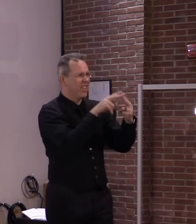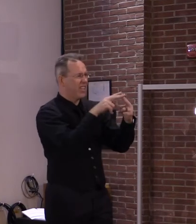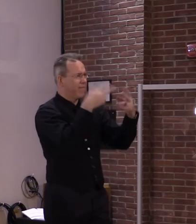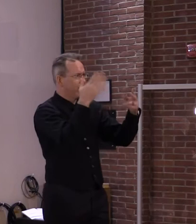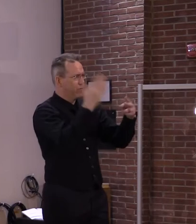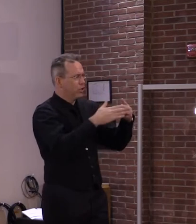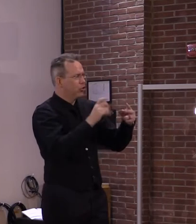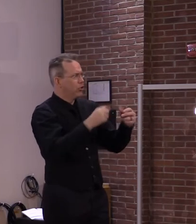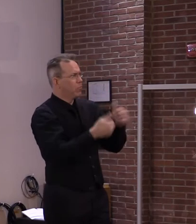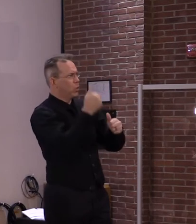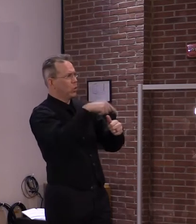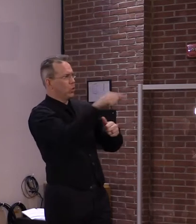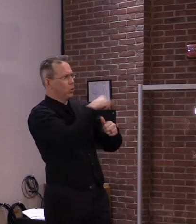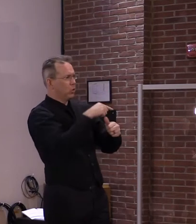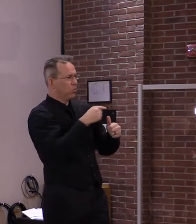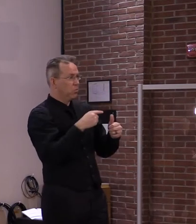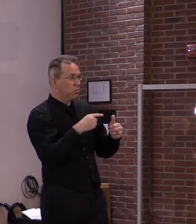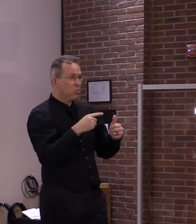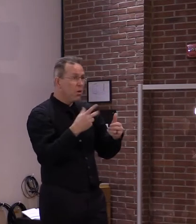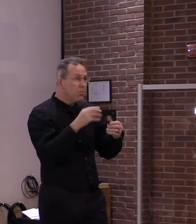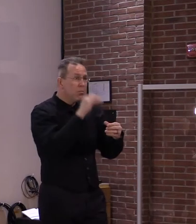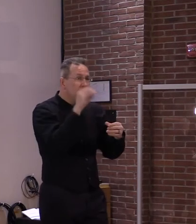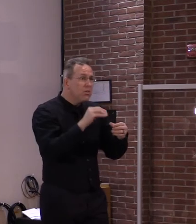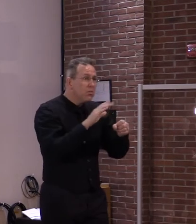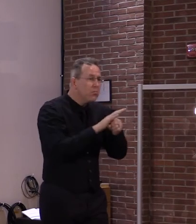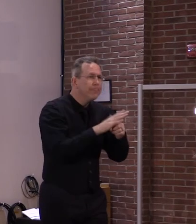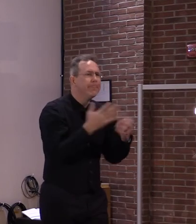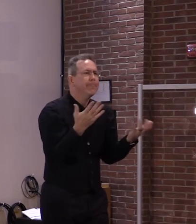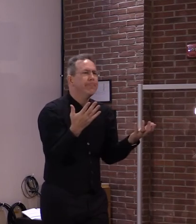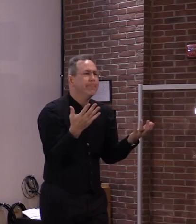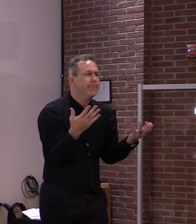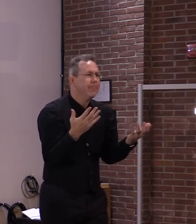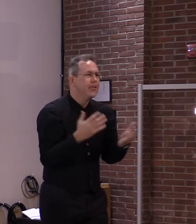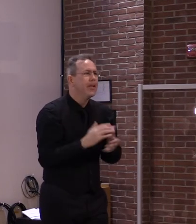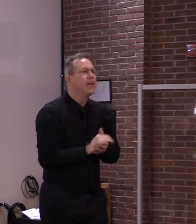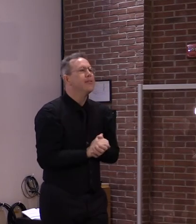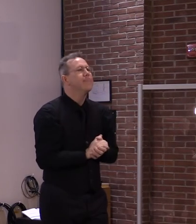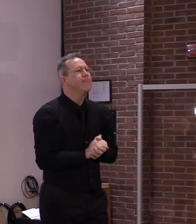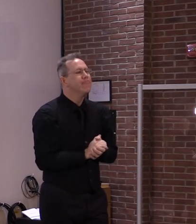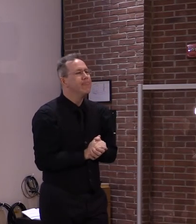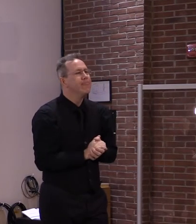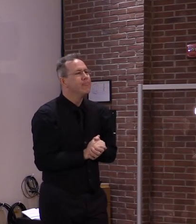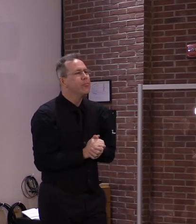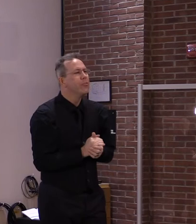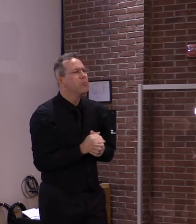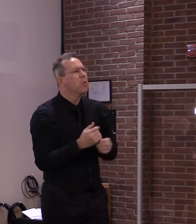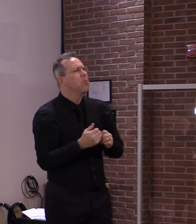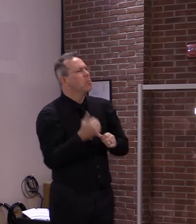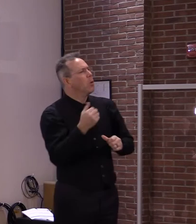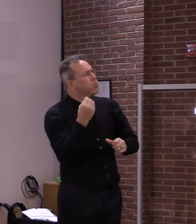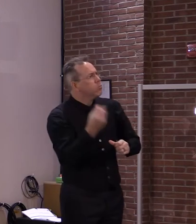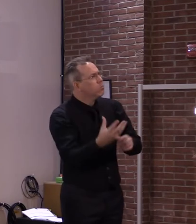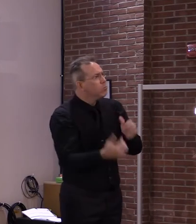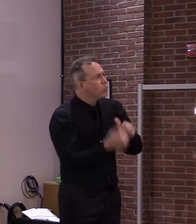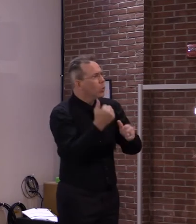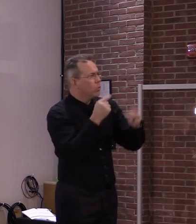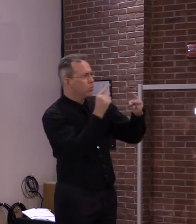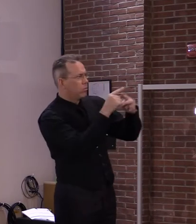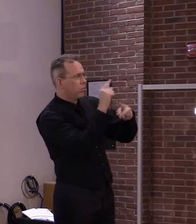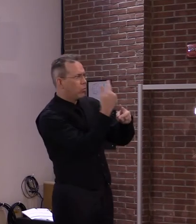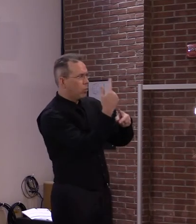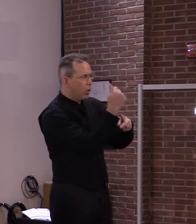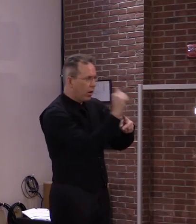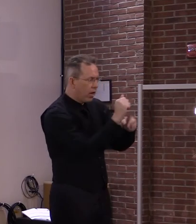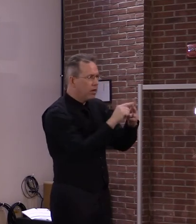hundred percent uh but those that qualify i think the vast majority that of those that qualify have